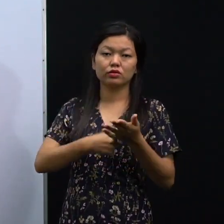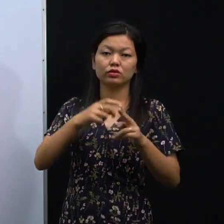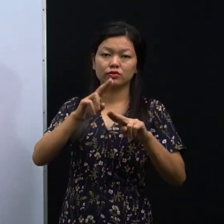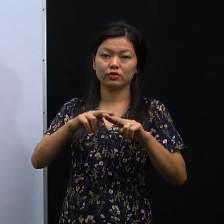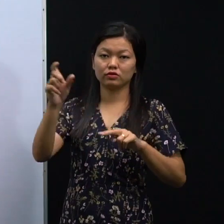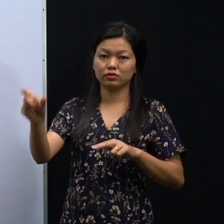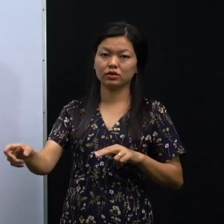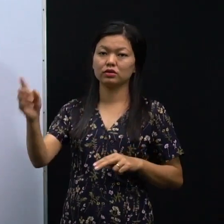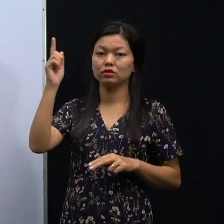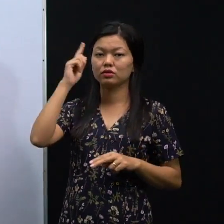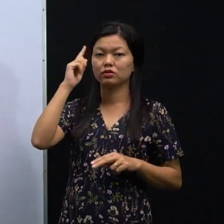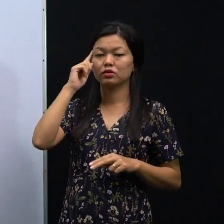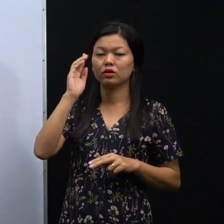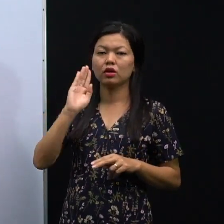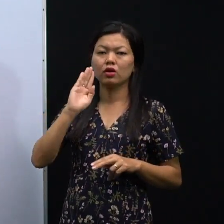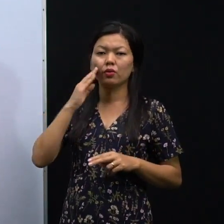when like these particles